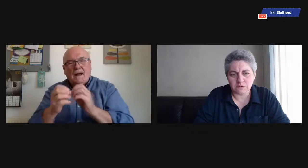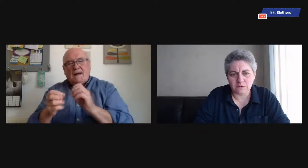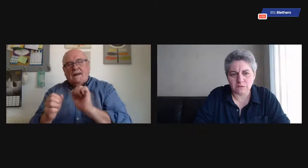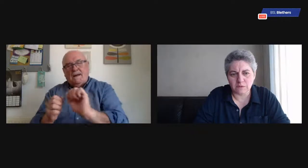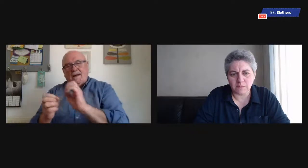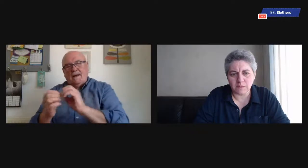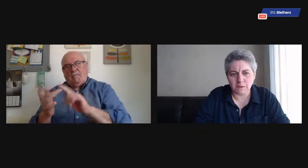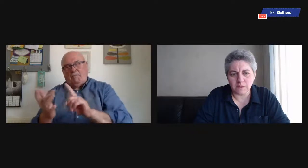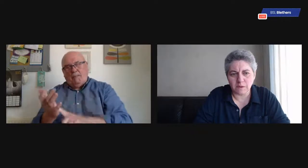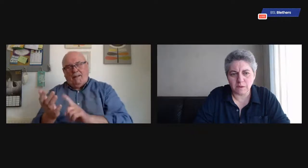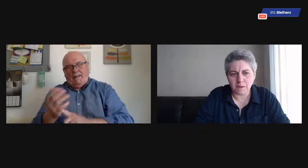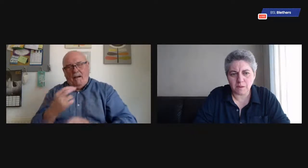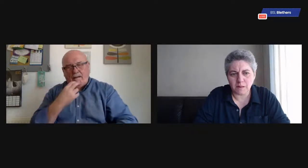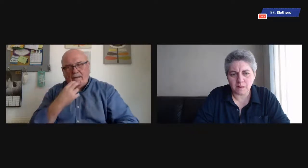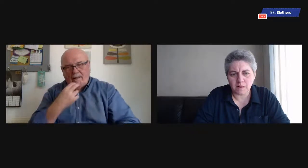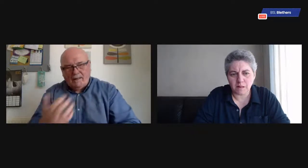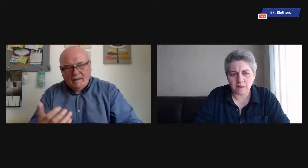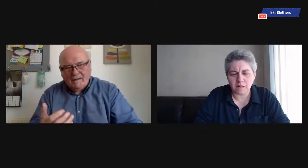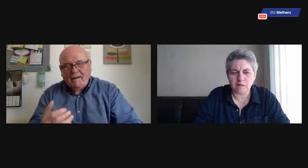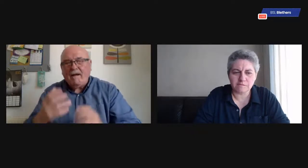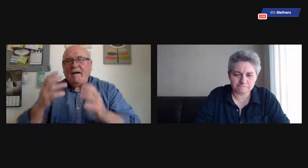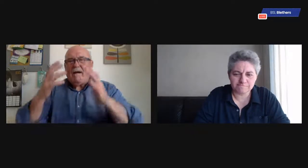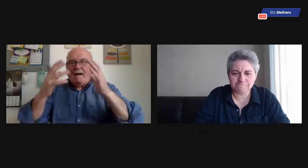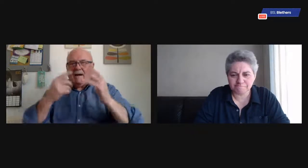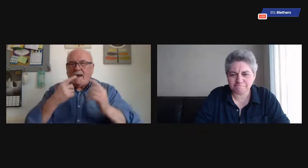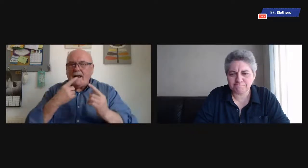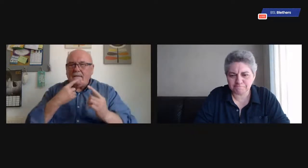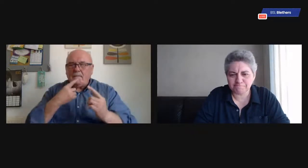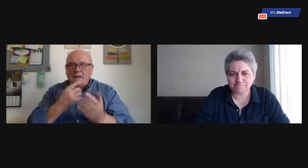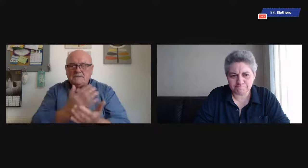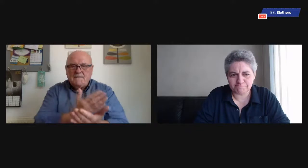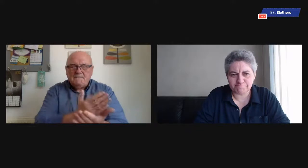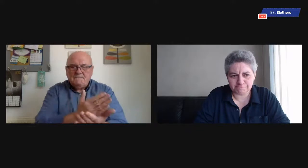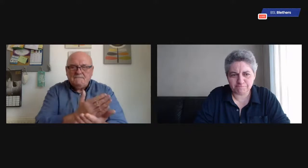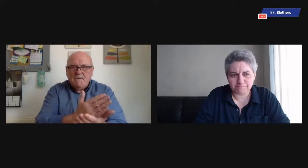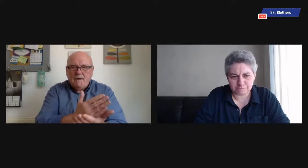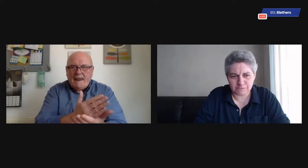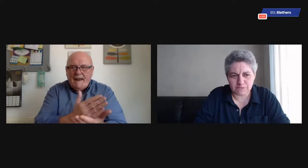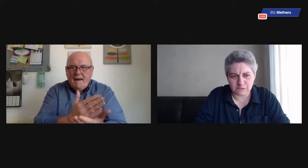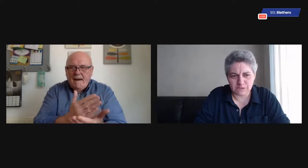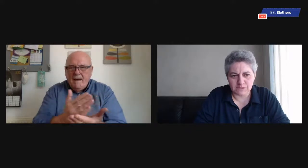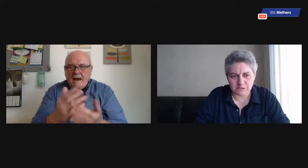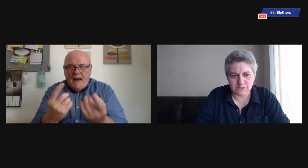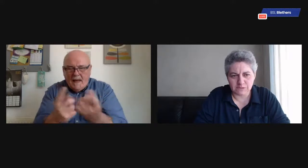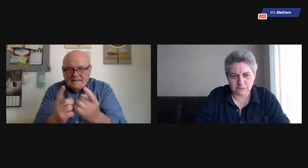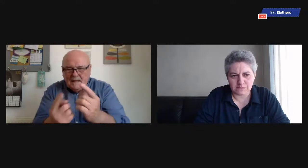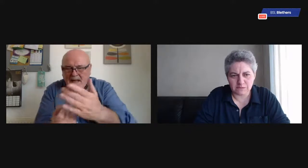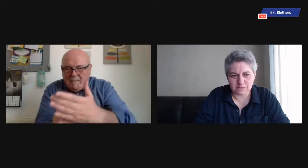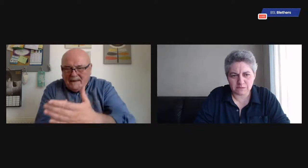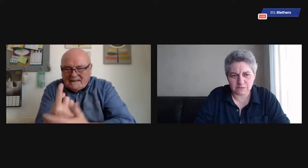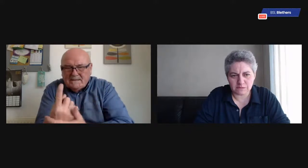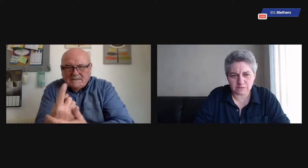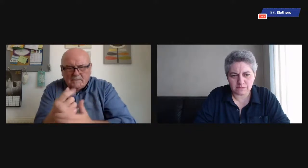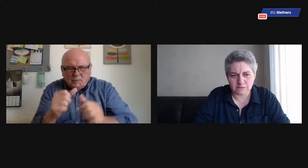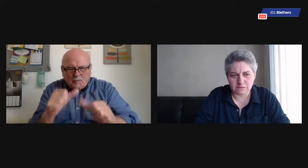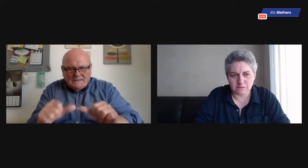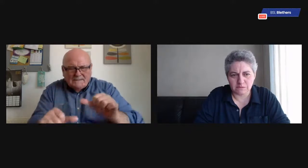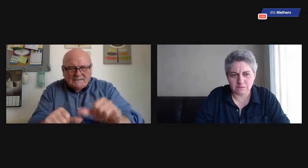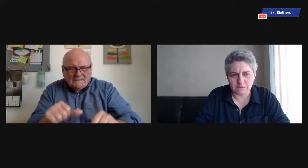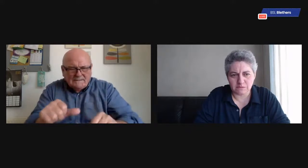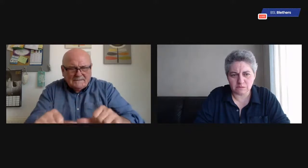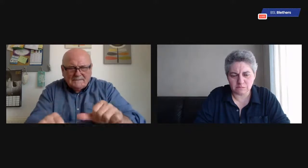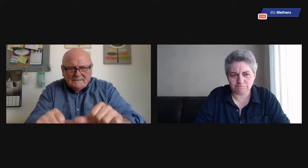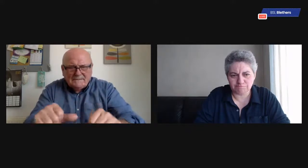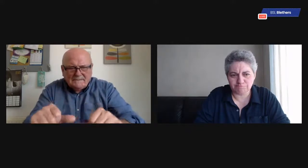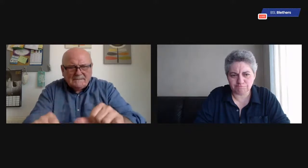the case of they say the blue door, and I will say that's the blue door at the fish and chip shop. So it's just to make sure